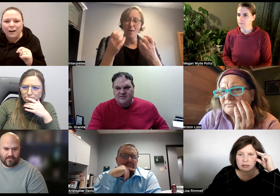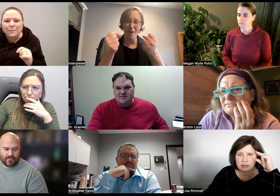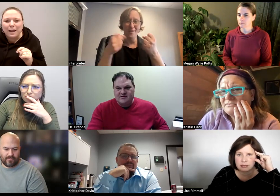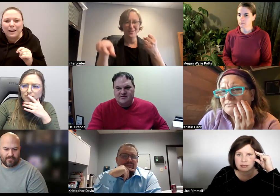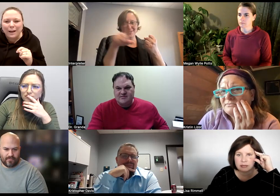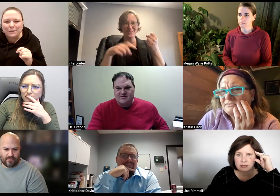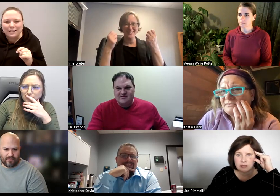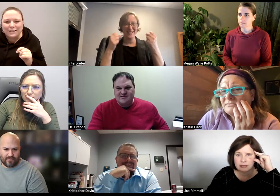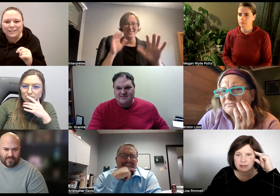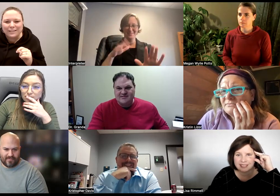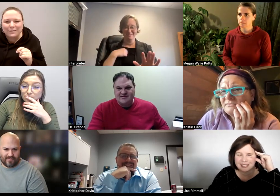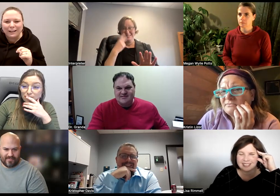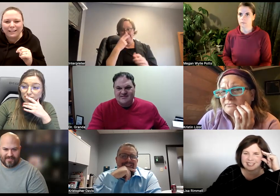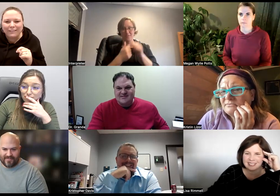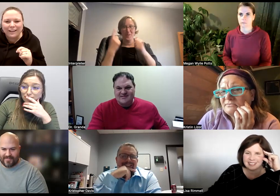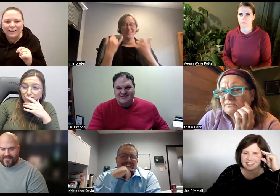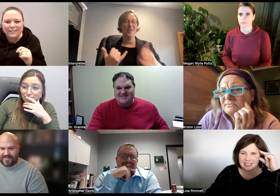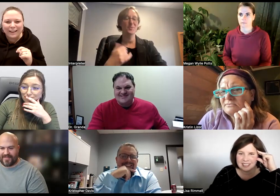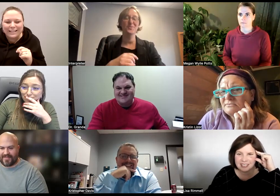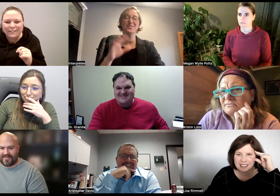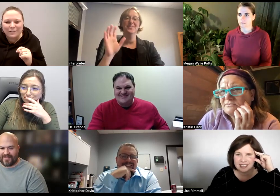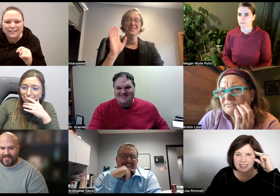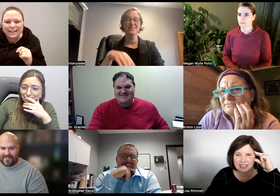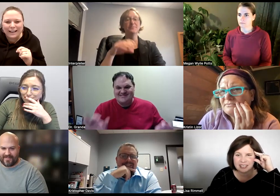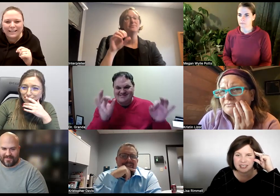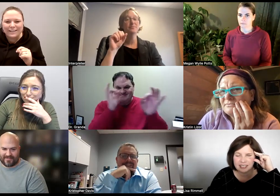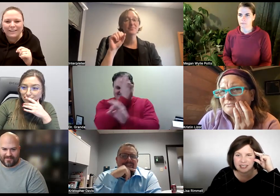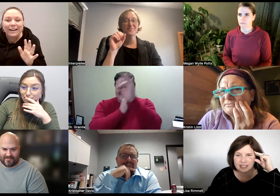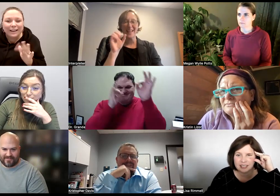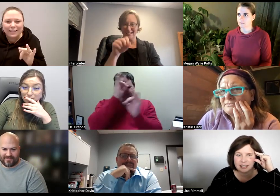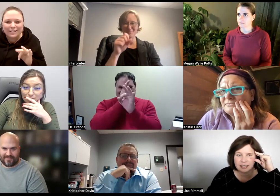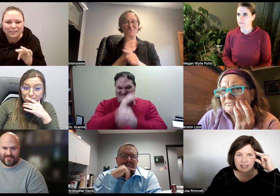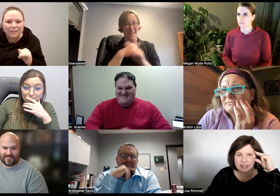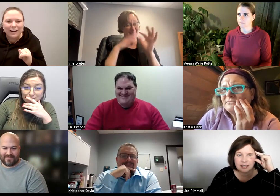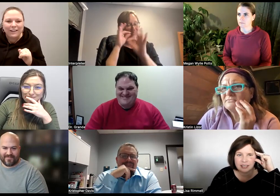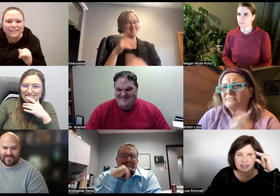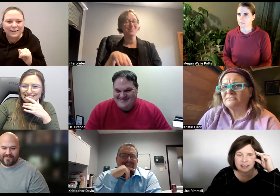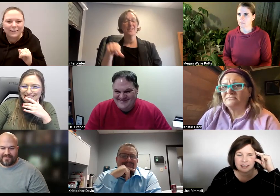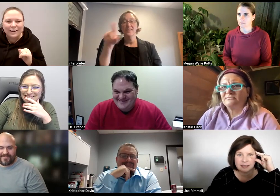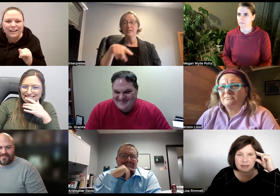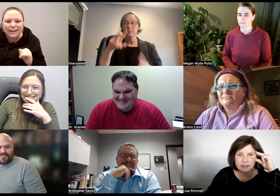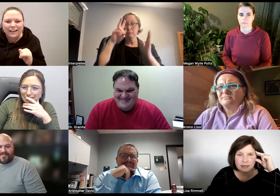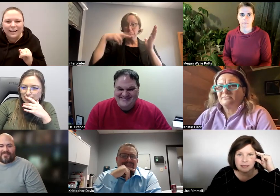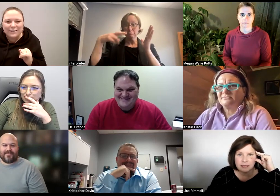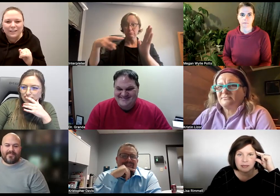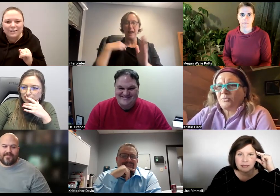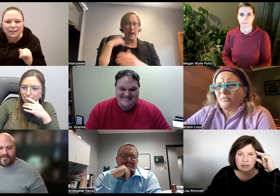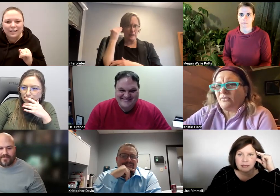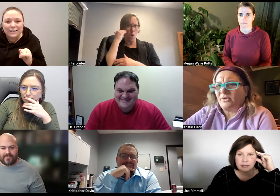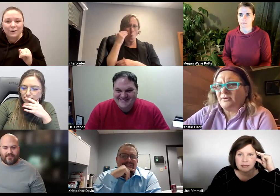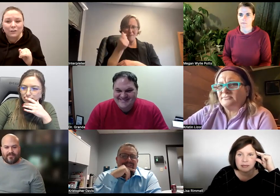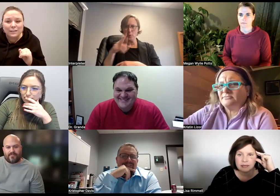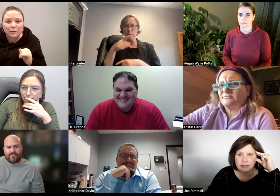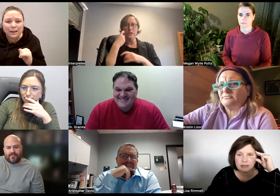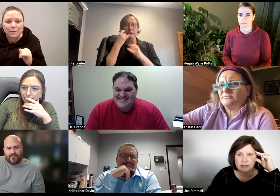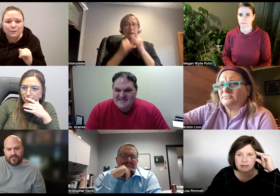I have automatic captions, so it's blocking the video, so I can't see everybody signing. So I got that turned off now. So yeah, it's very